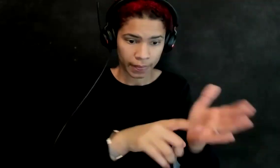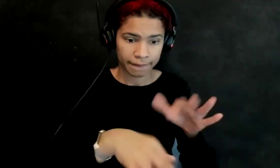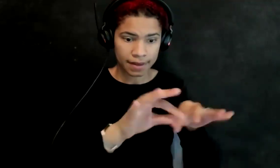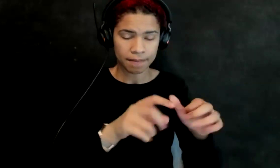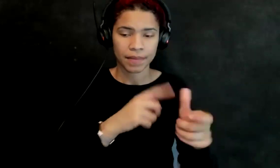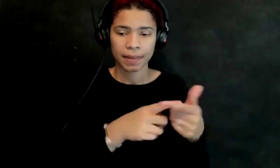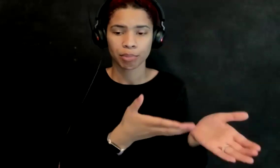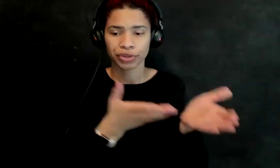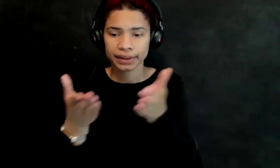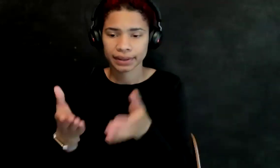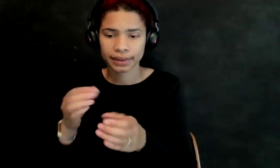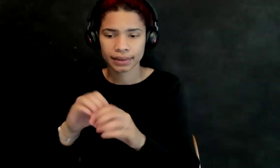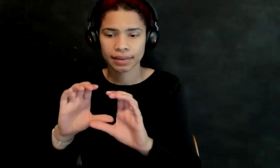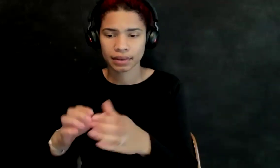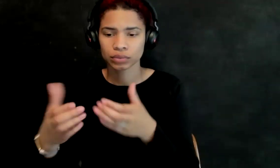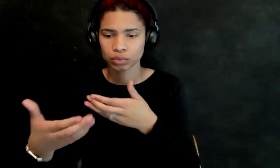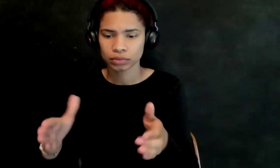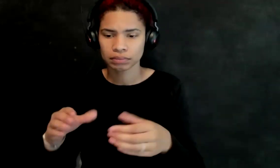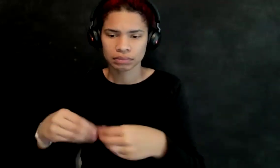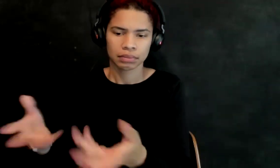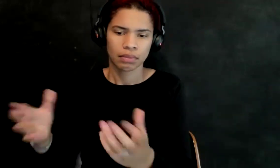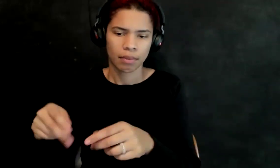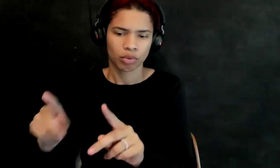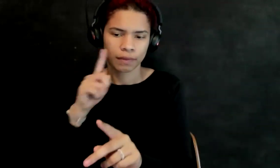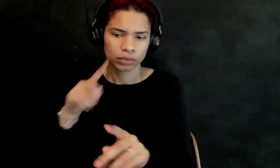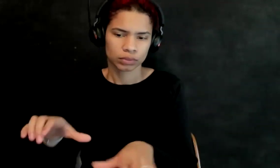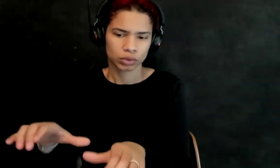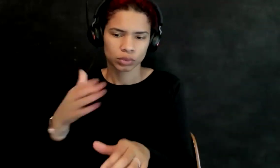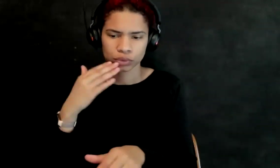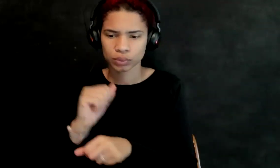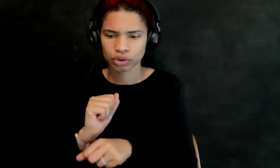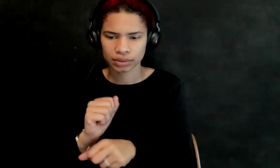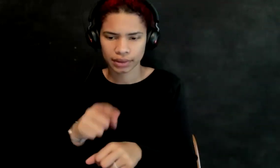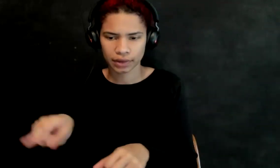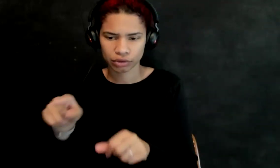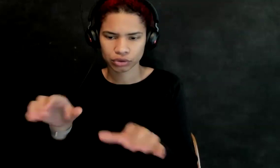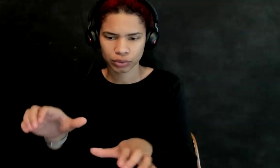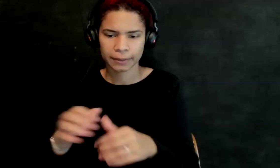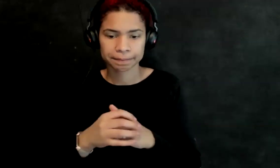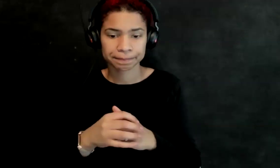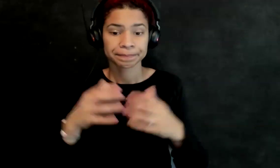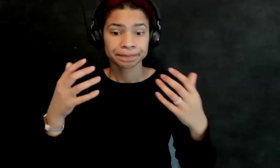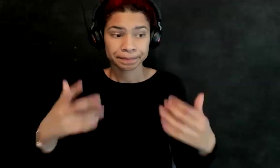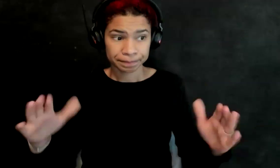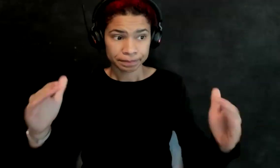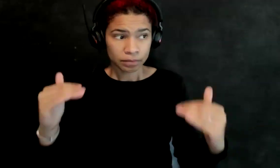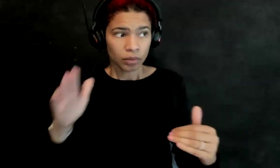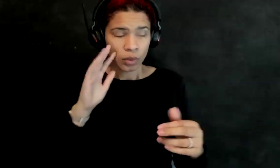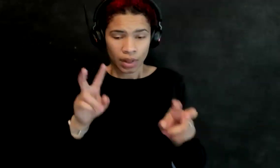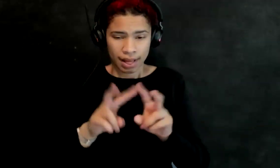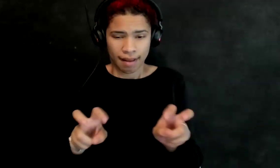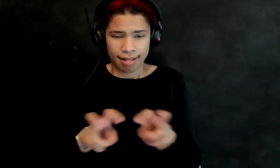creative with the work that they're doing. So then we will analyze in a way that is applicable